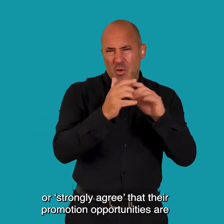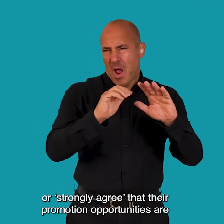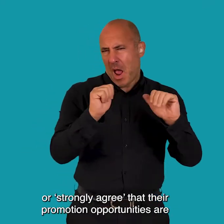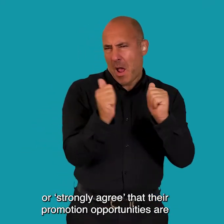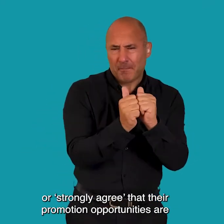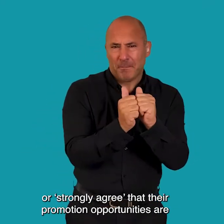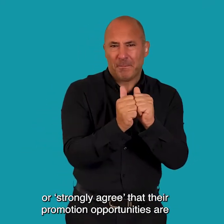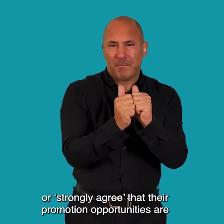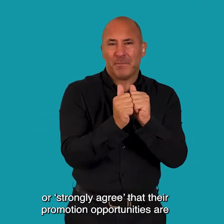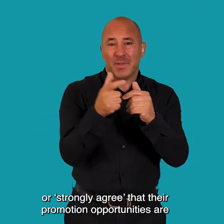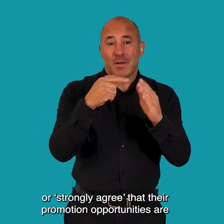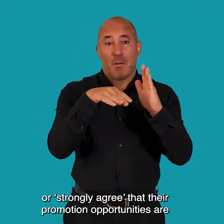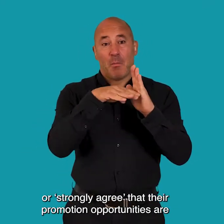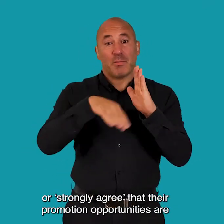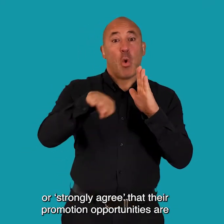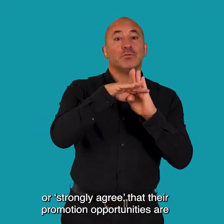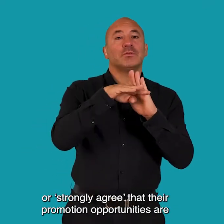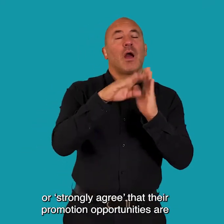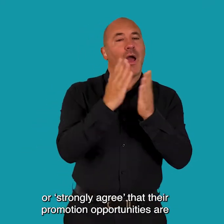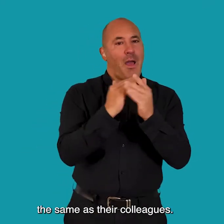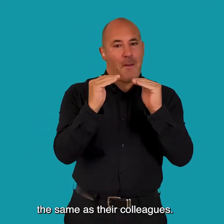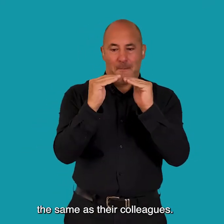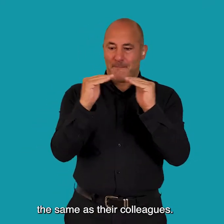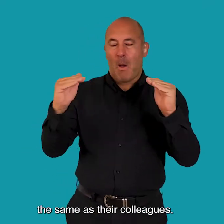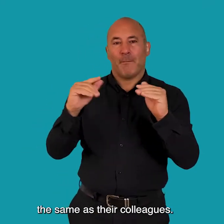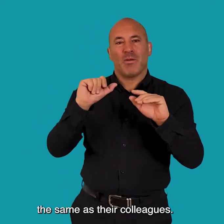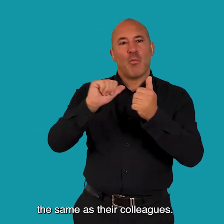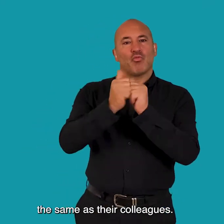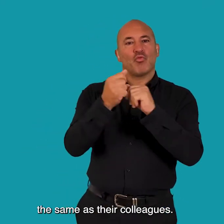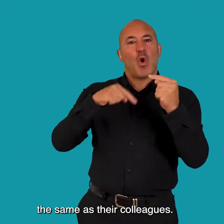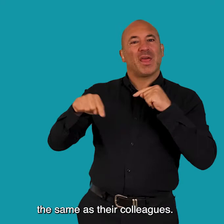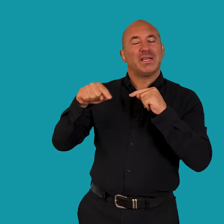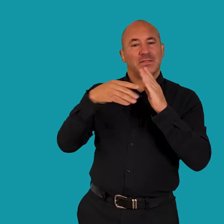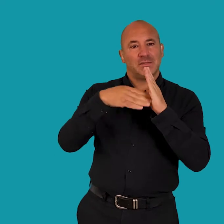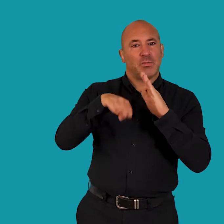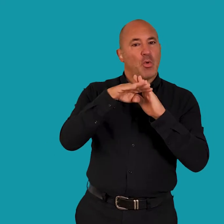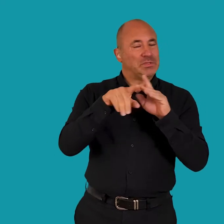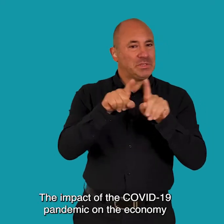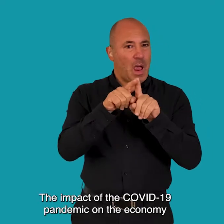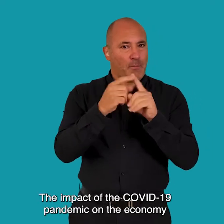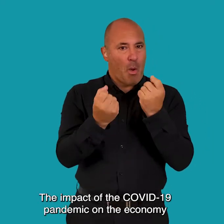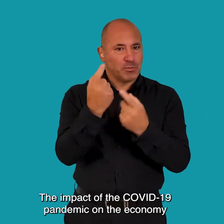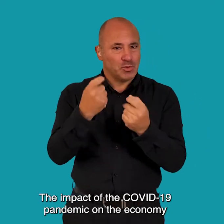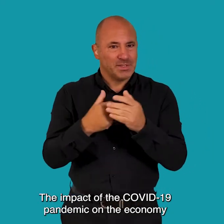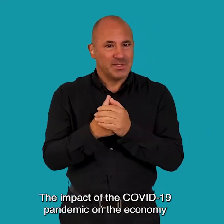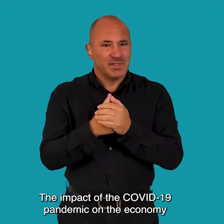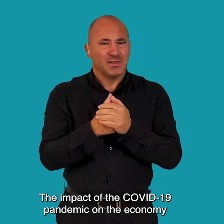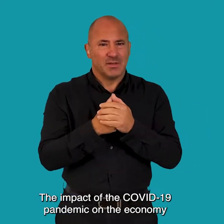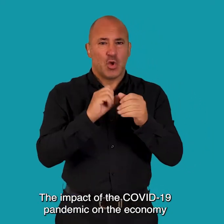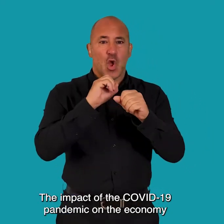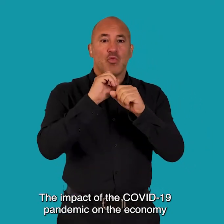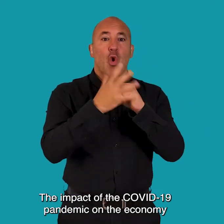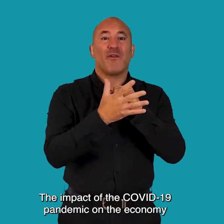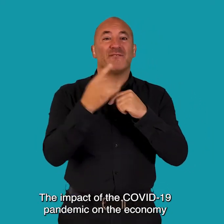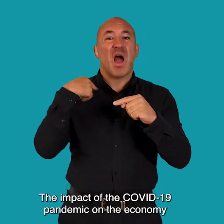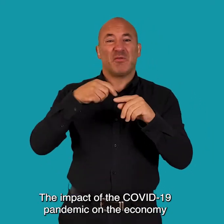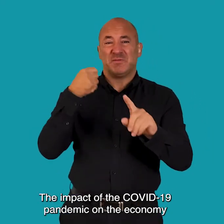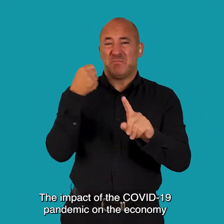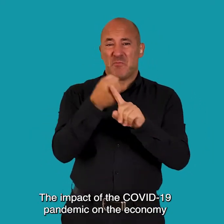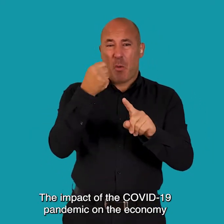agree that their promotion opportunities are the same as their colleagues. The impact of the COVID-19 pandemic on the